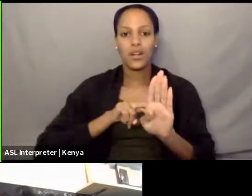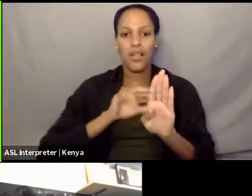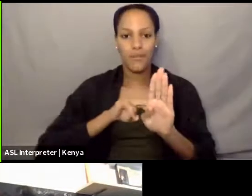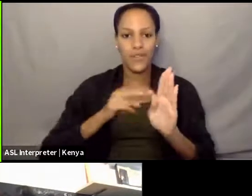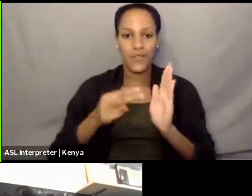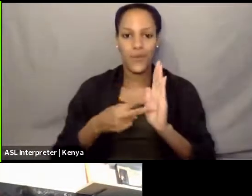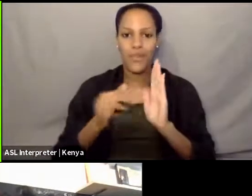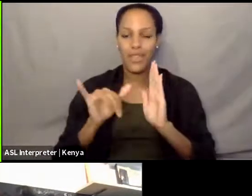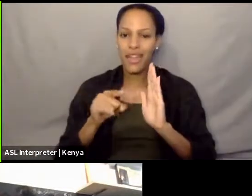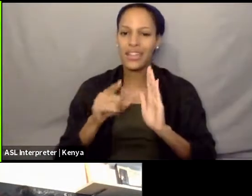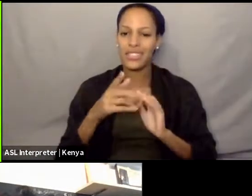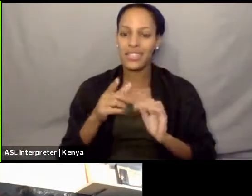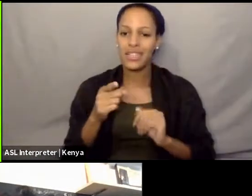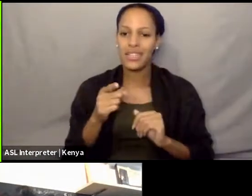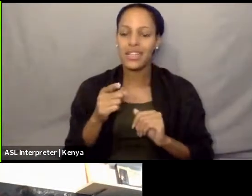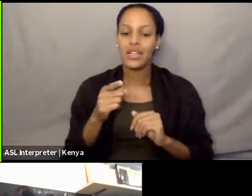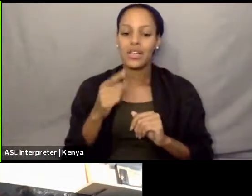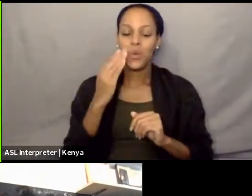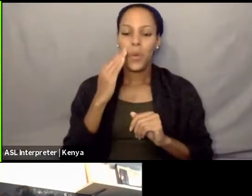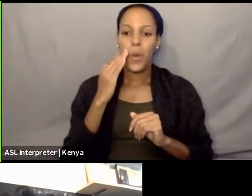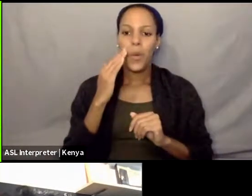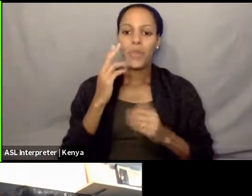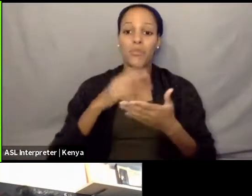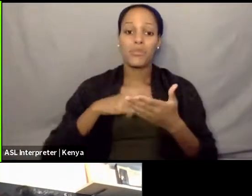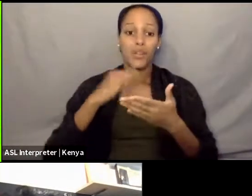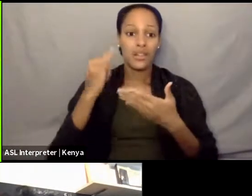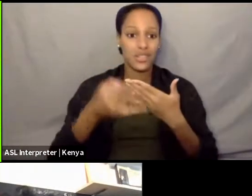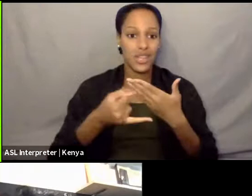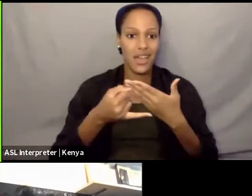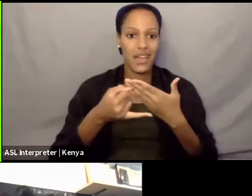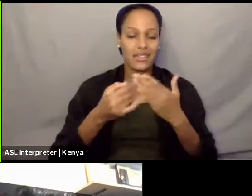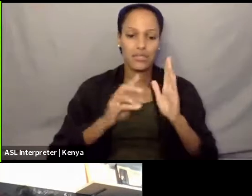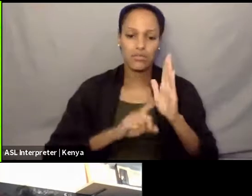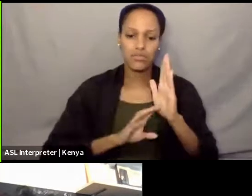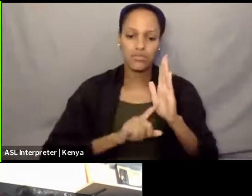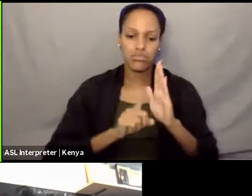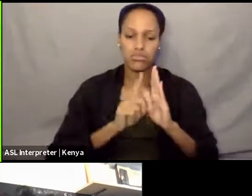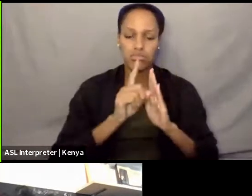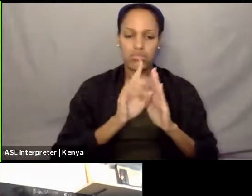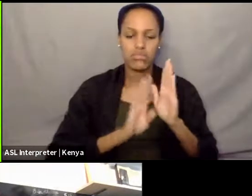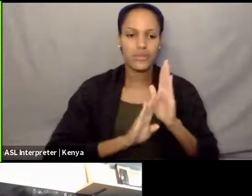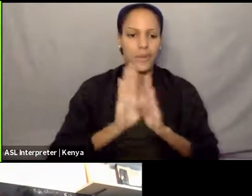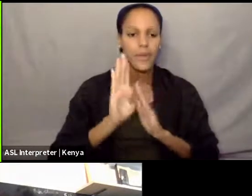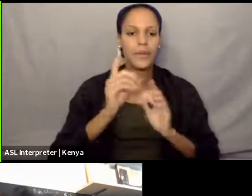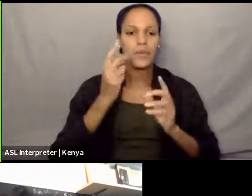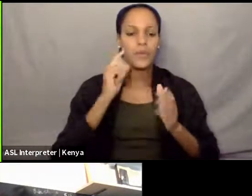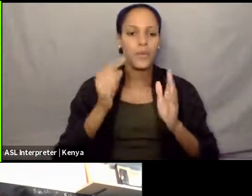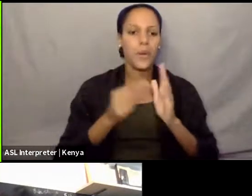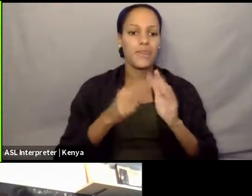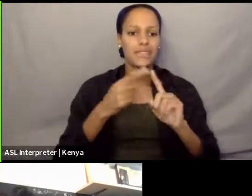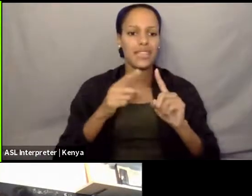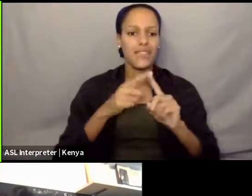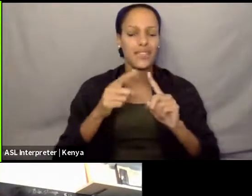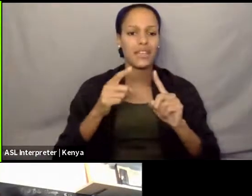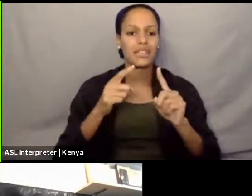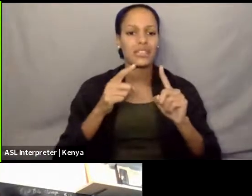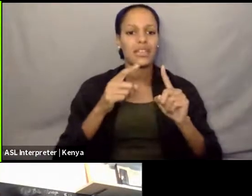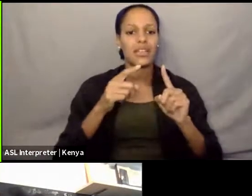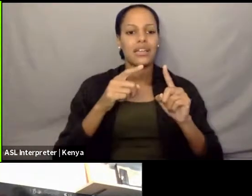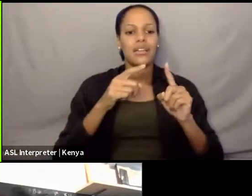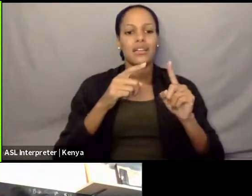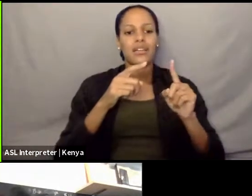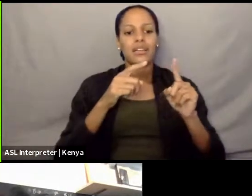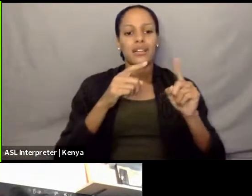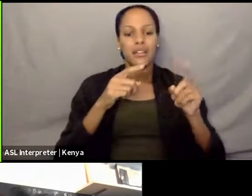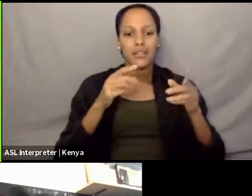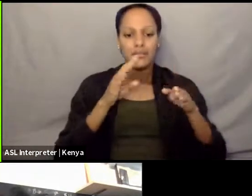You note as the project progresses that there are certain patterns that begin to emerge